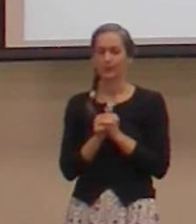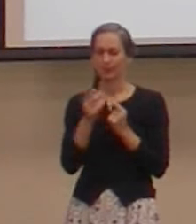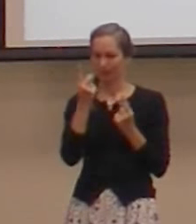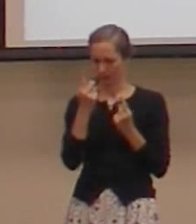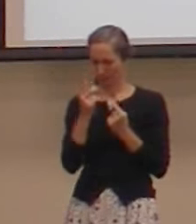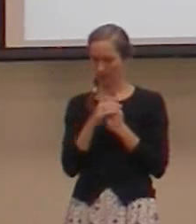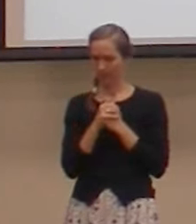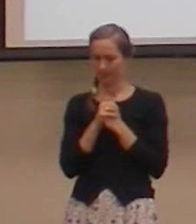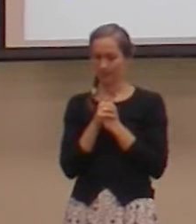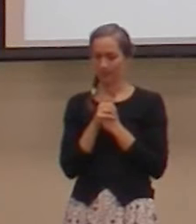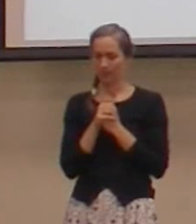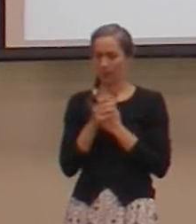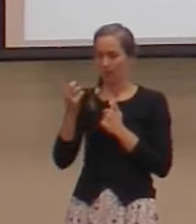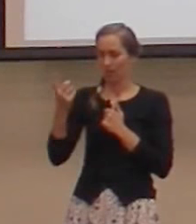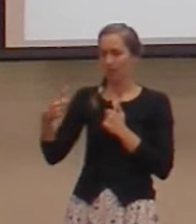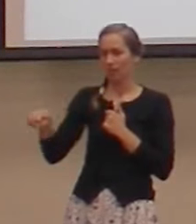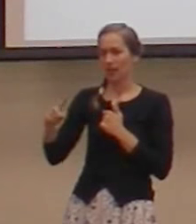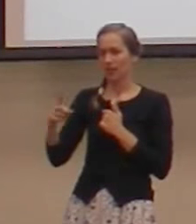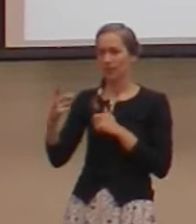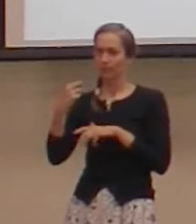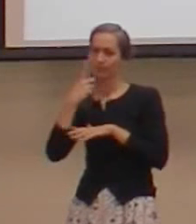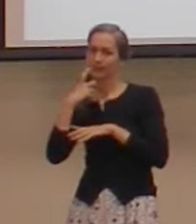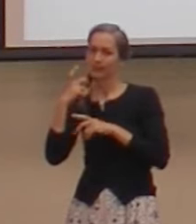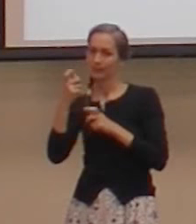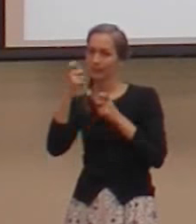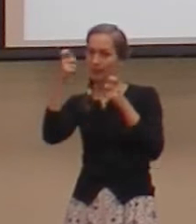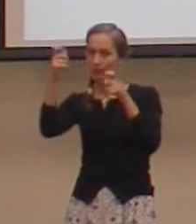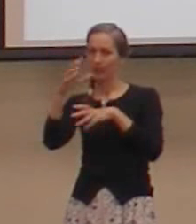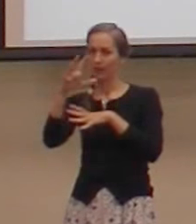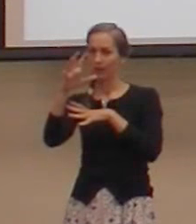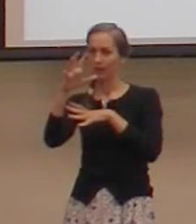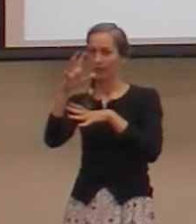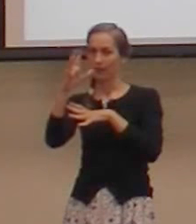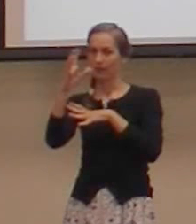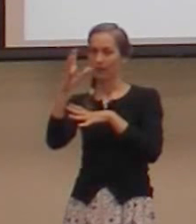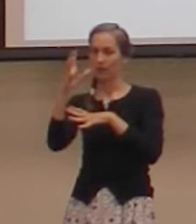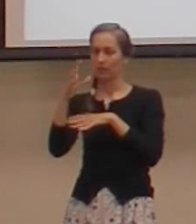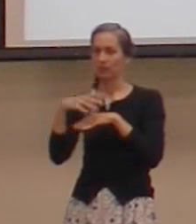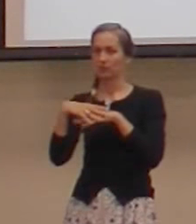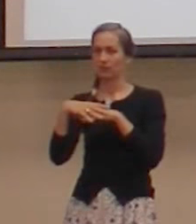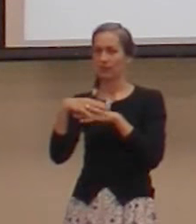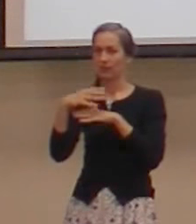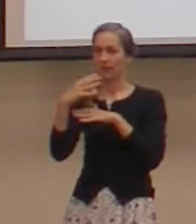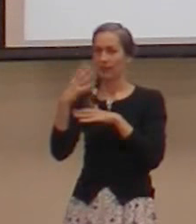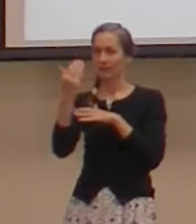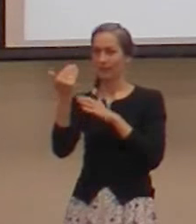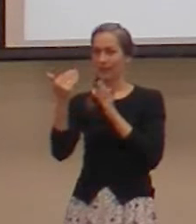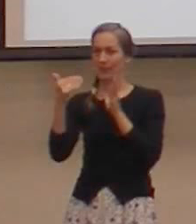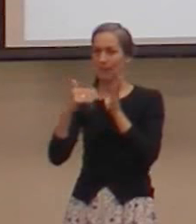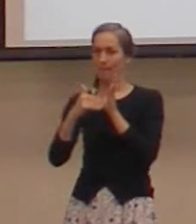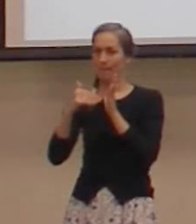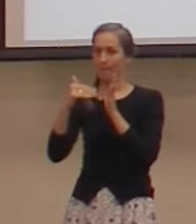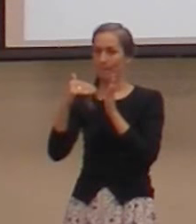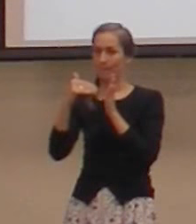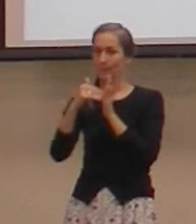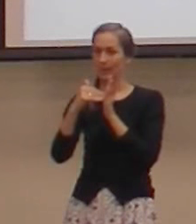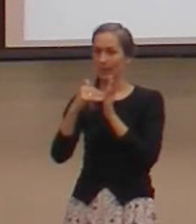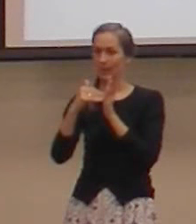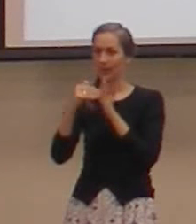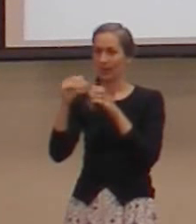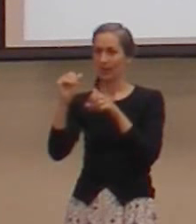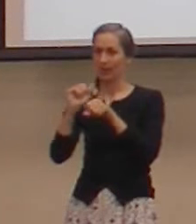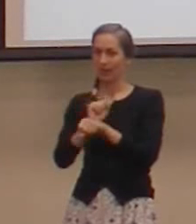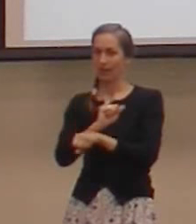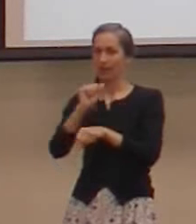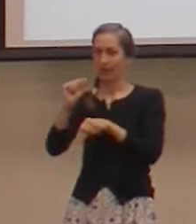second. They just celebrated 15 million labor hours without an injury